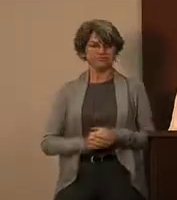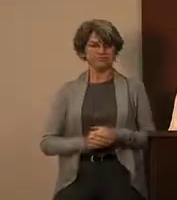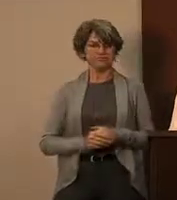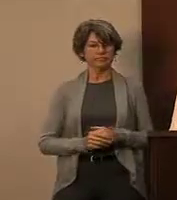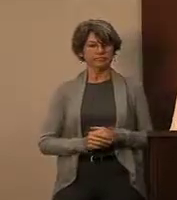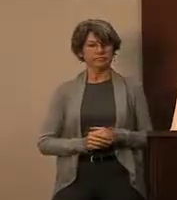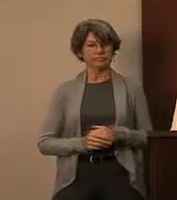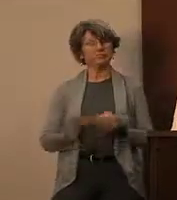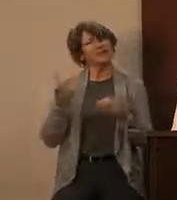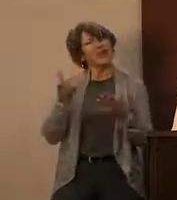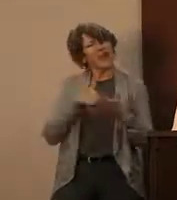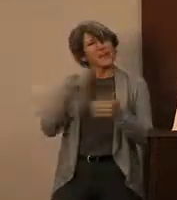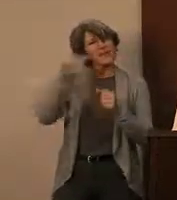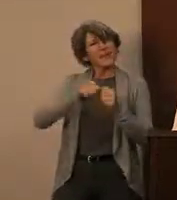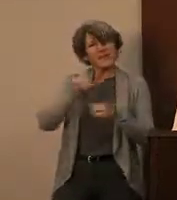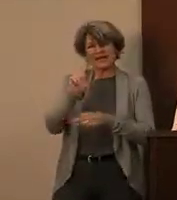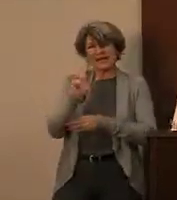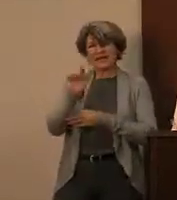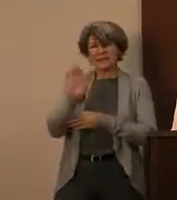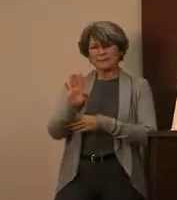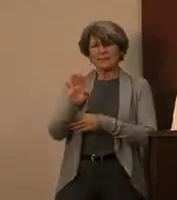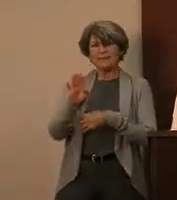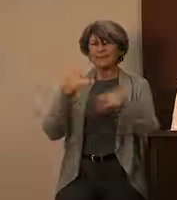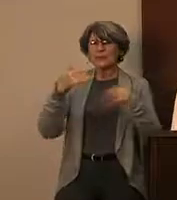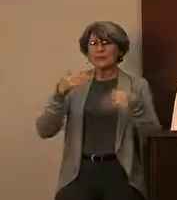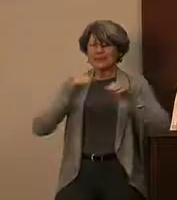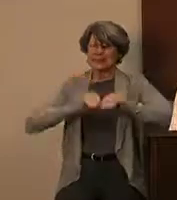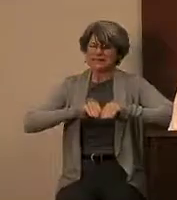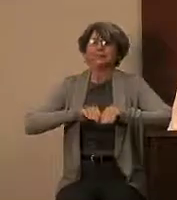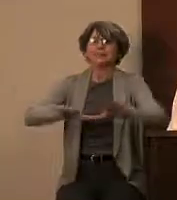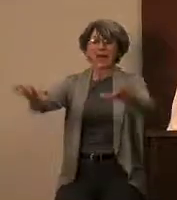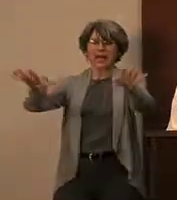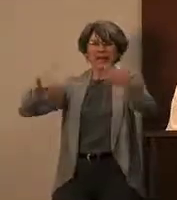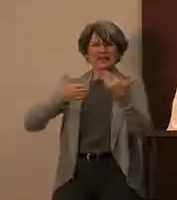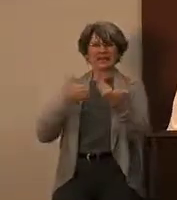Again, remember that TB is a highly, highly infectious